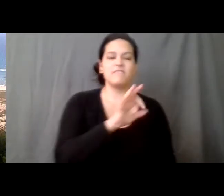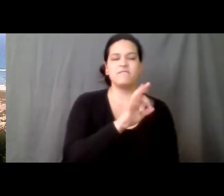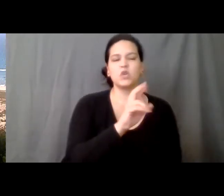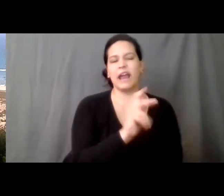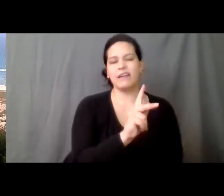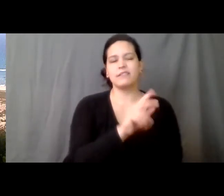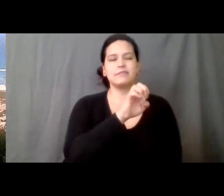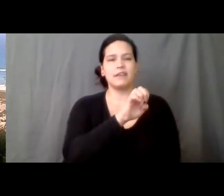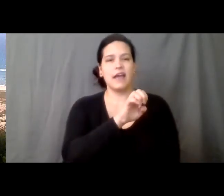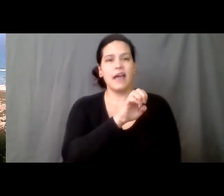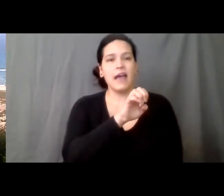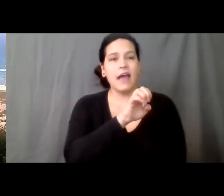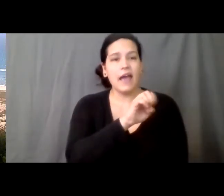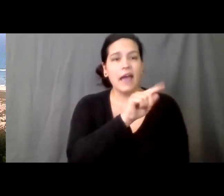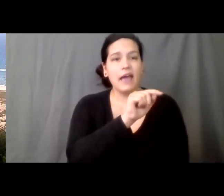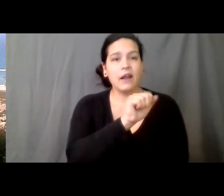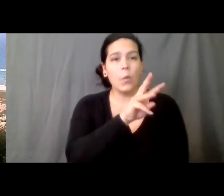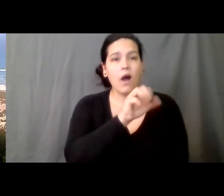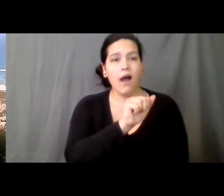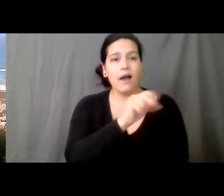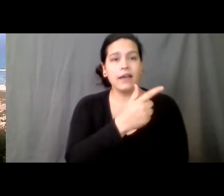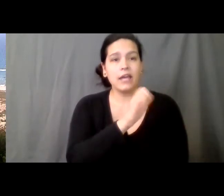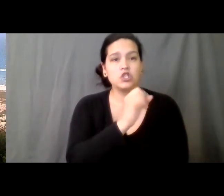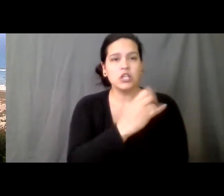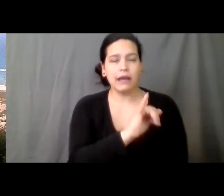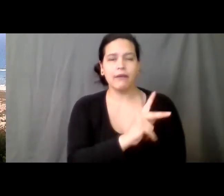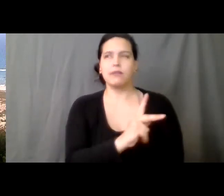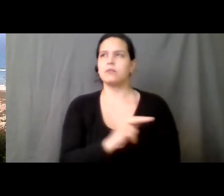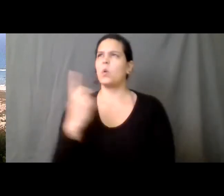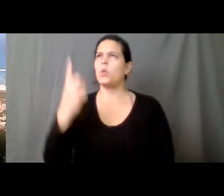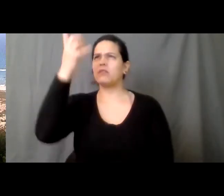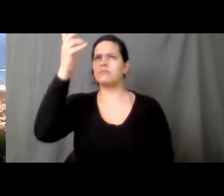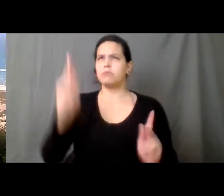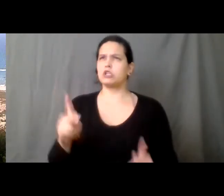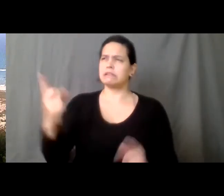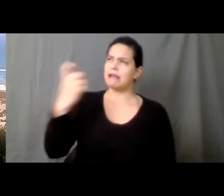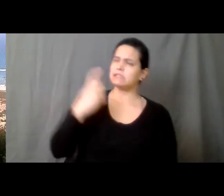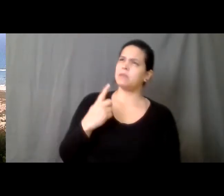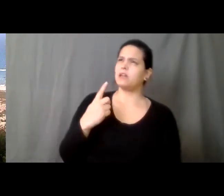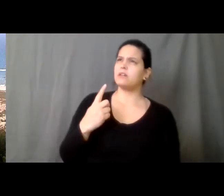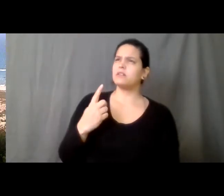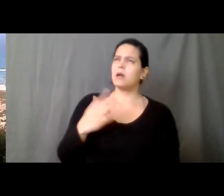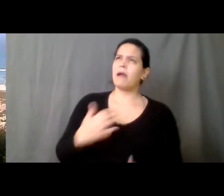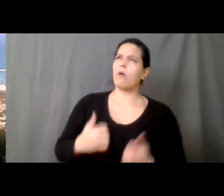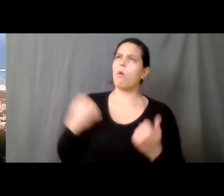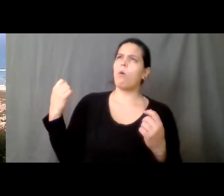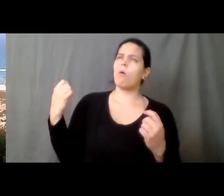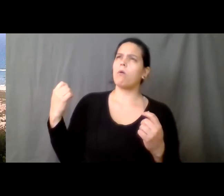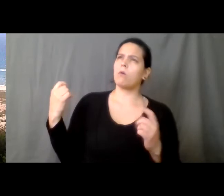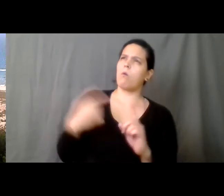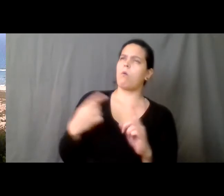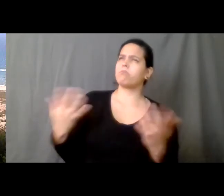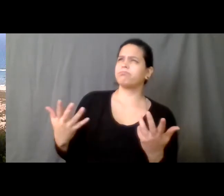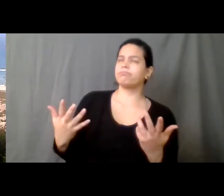someone once asked me what my goal in life was, and I thought about it for a while, and eventually I came to understand what it is. It's to be a good human